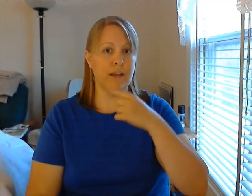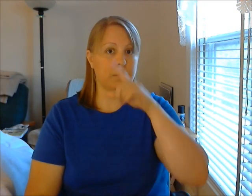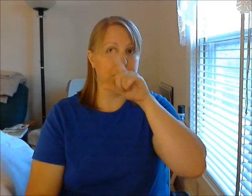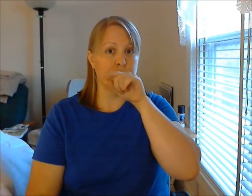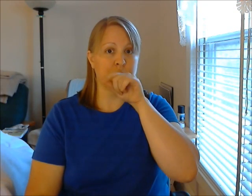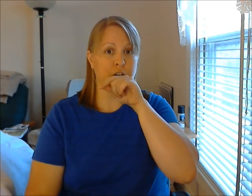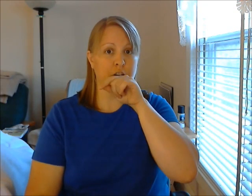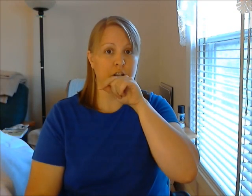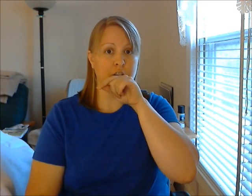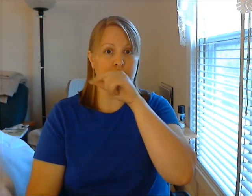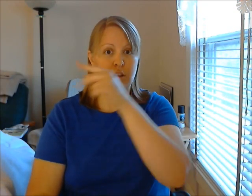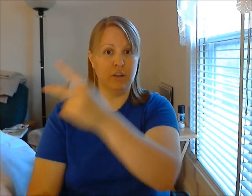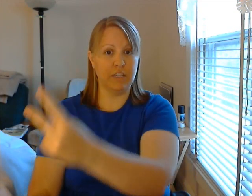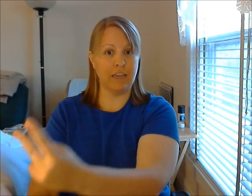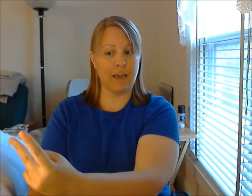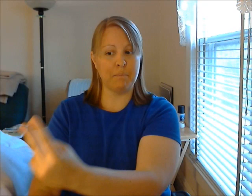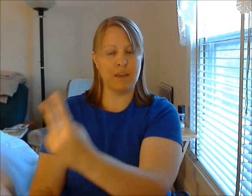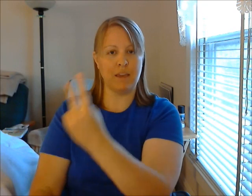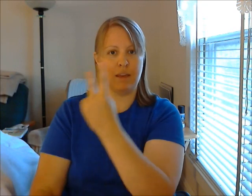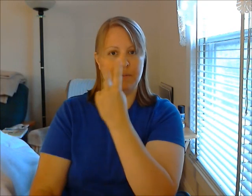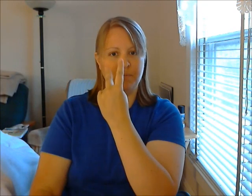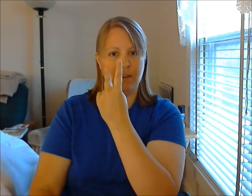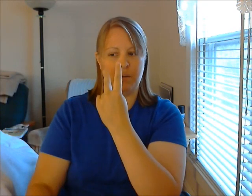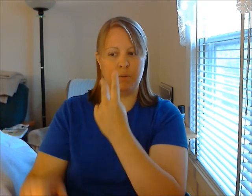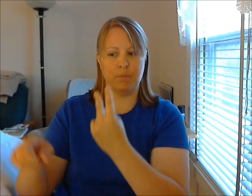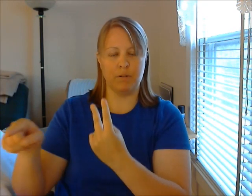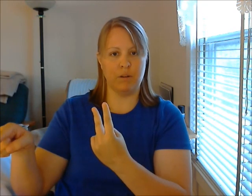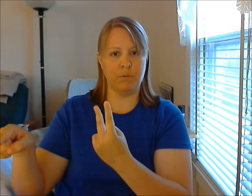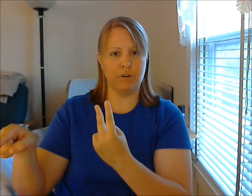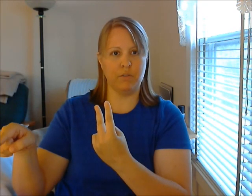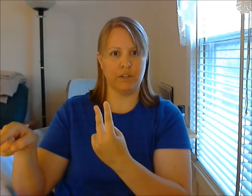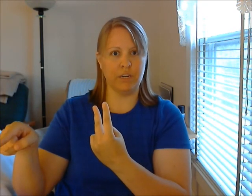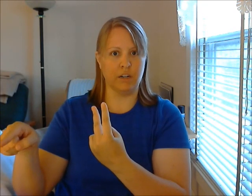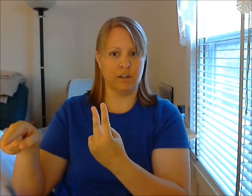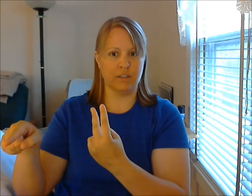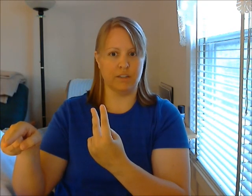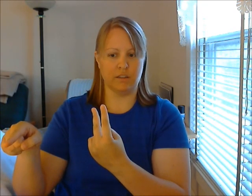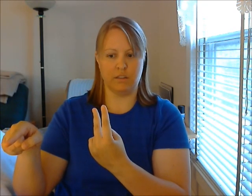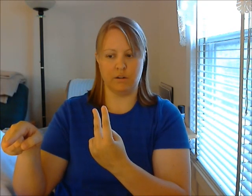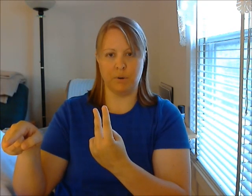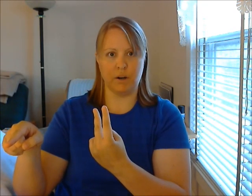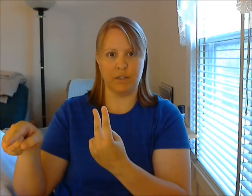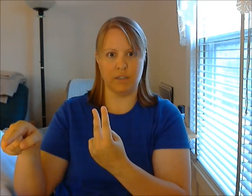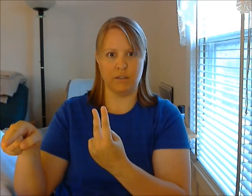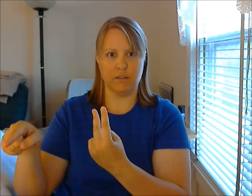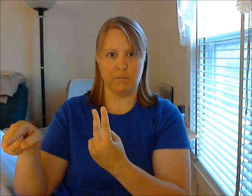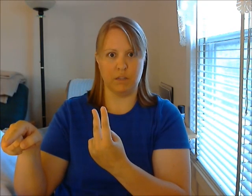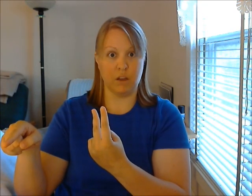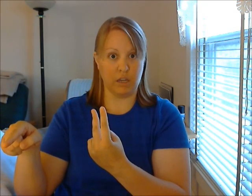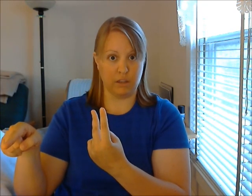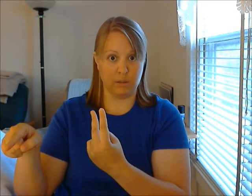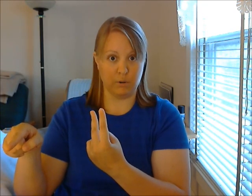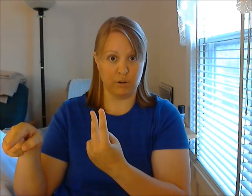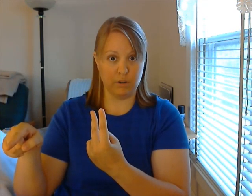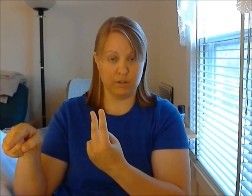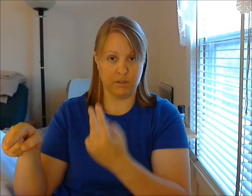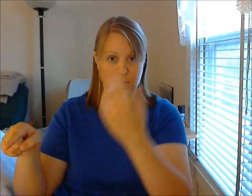red bird looking at me, I'm going to put my red bird over here because it's a third party. I'm not talking to the bird. It's not